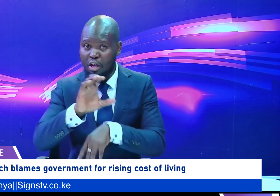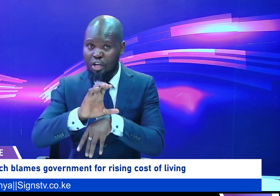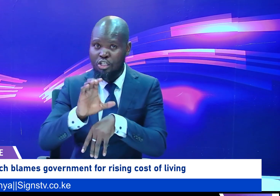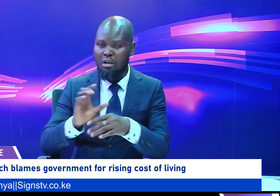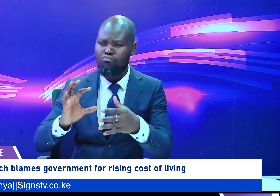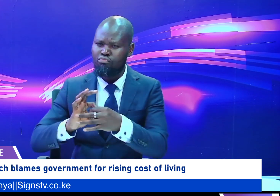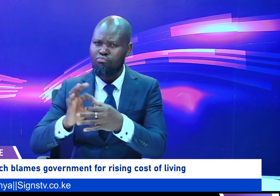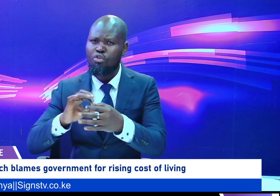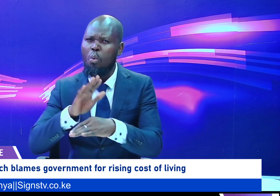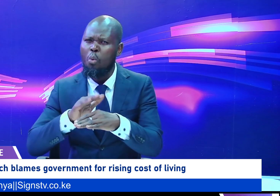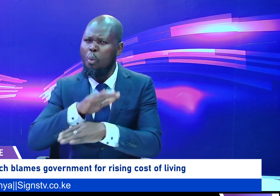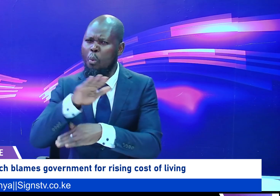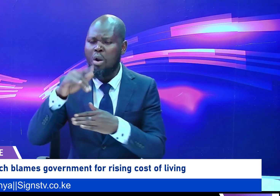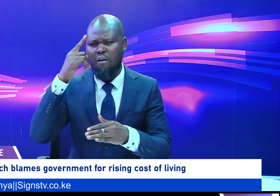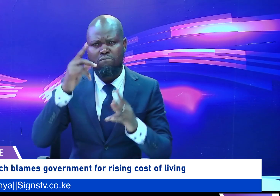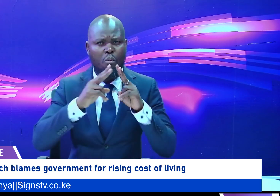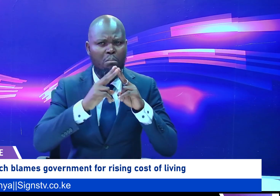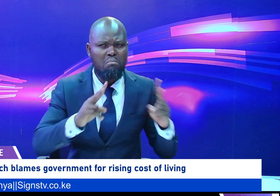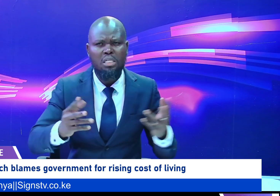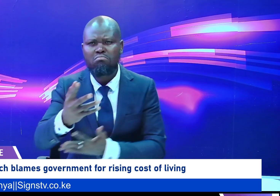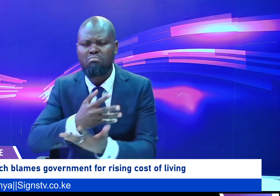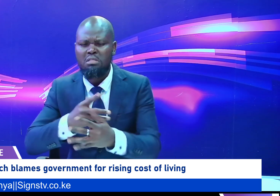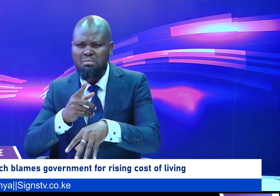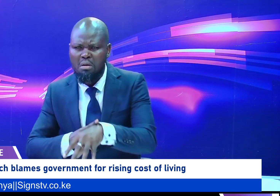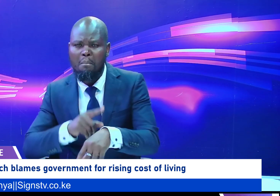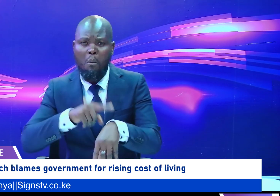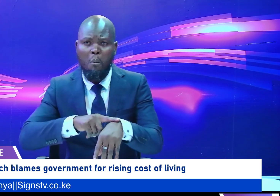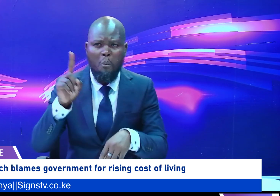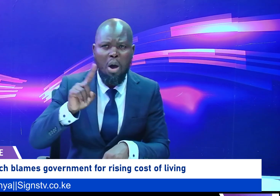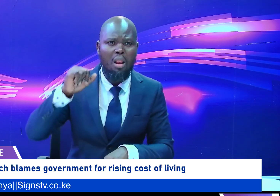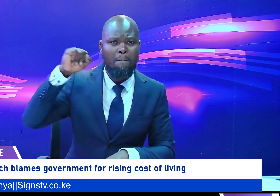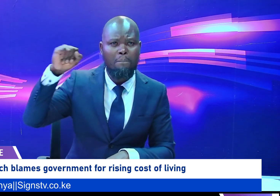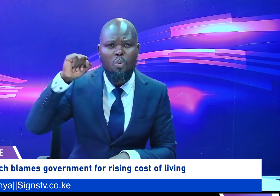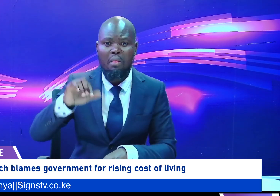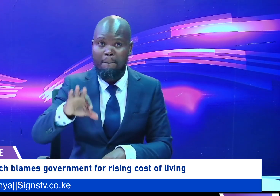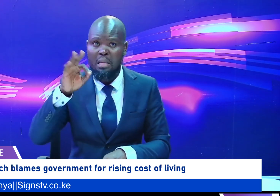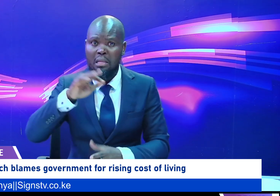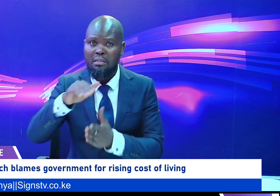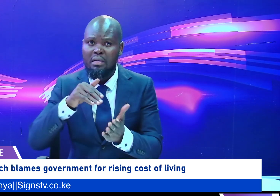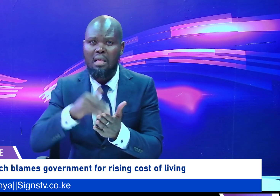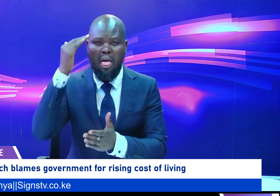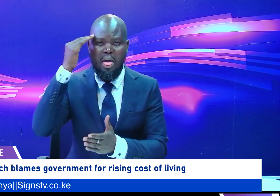in calling for peace at a time when politics is taking center stage ahead of 2027